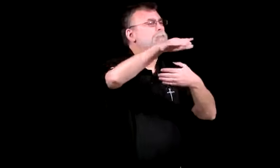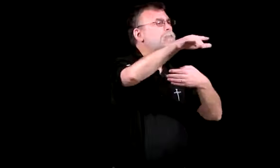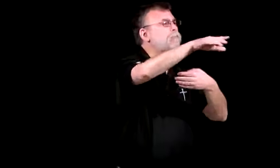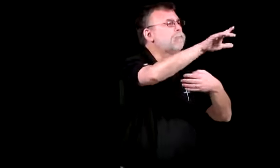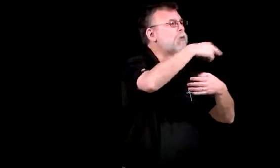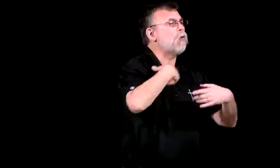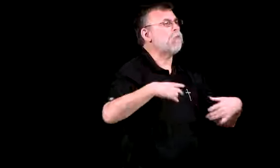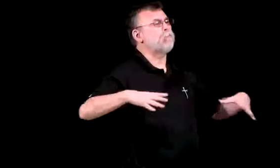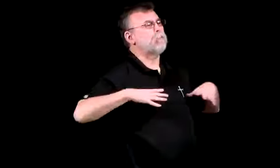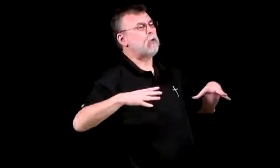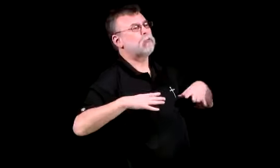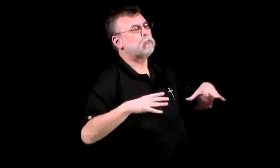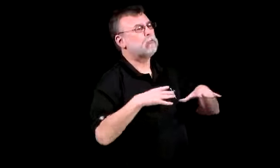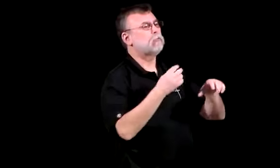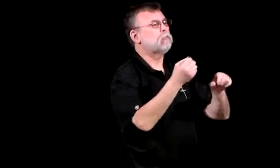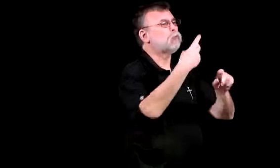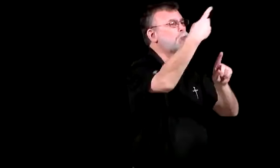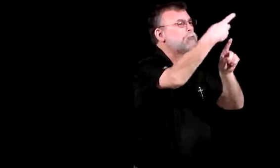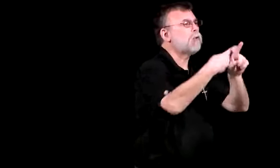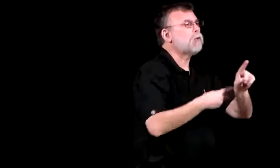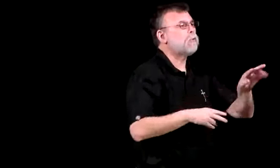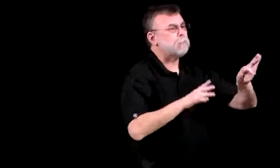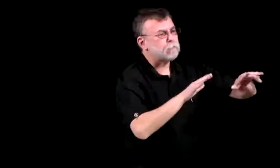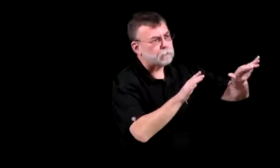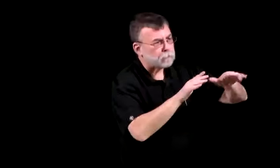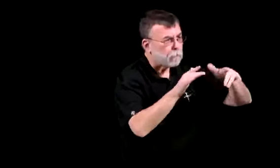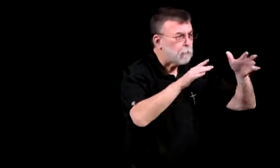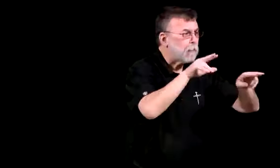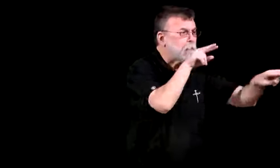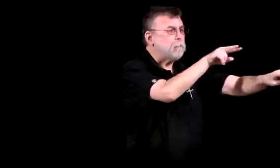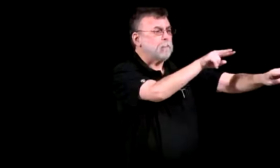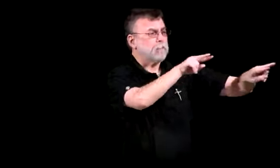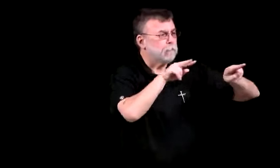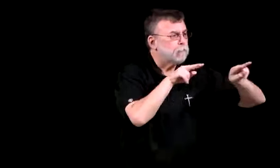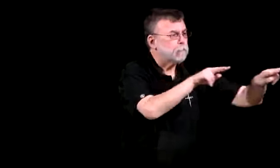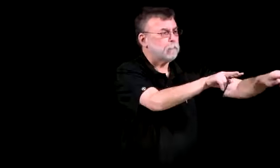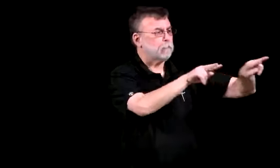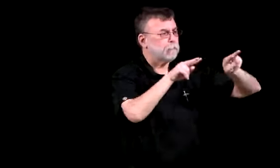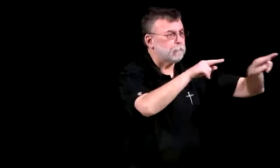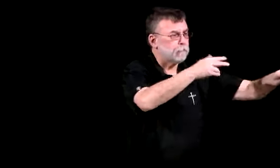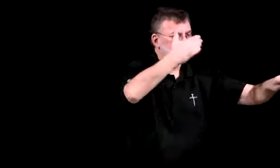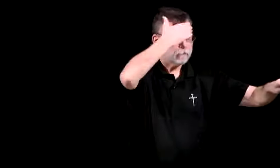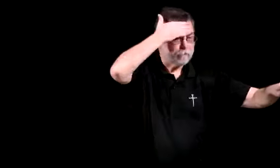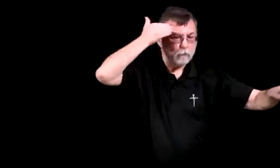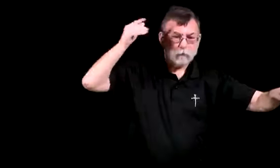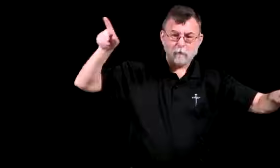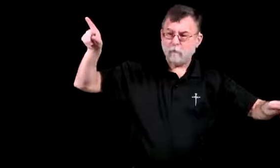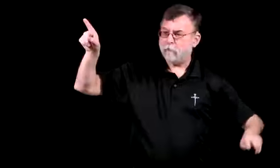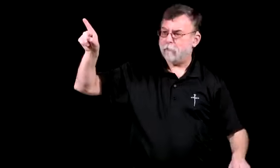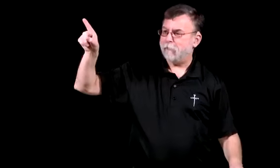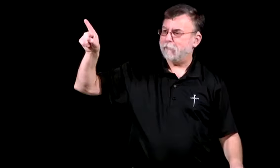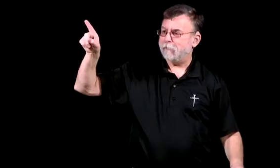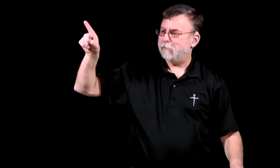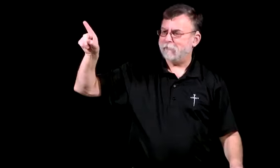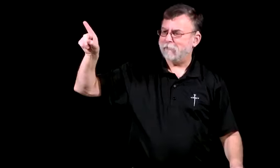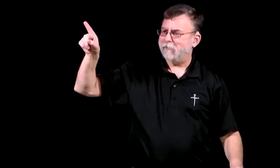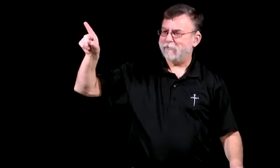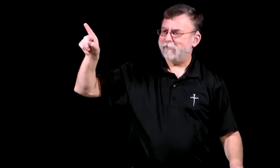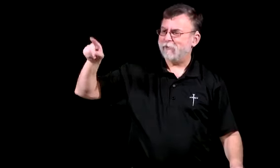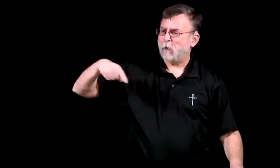if we're, for example, if you're on vacation for a month and you're looking forward to it or whatever, you might forget